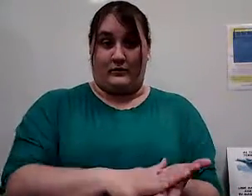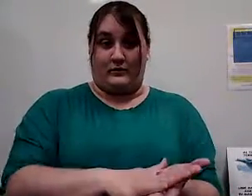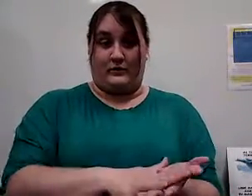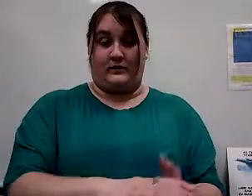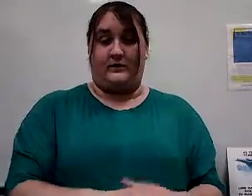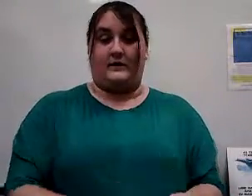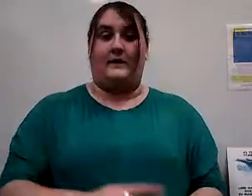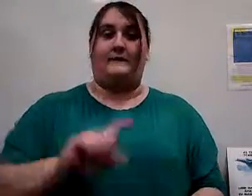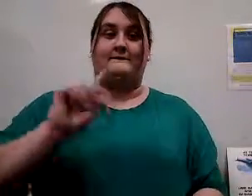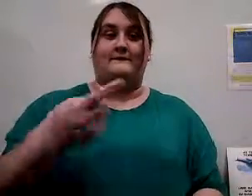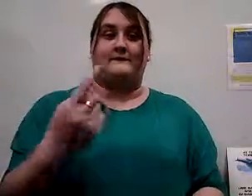First word,